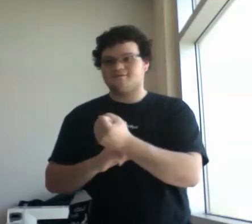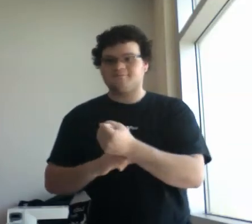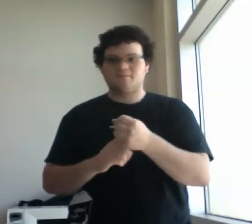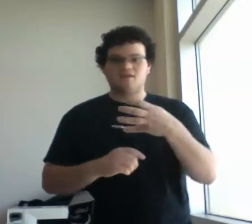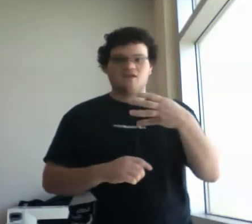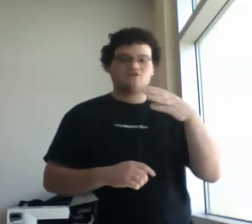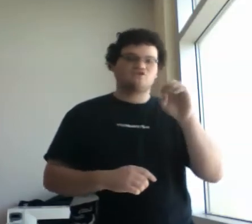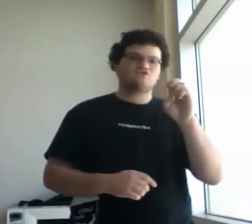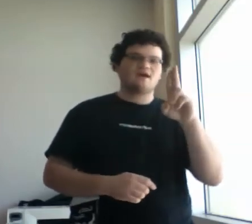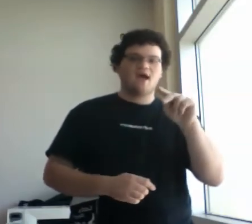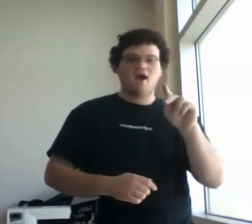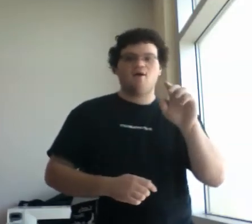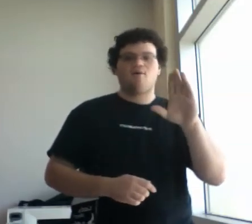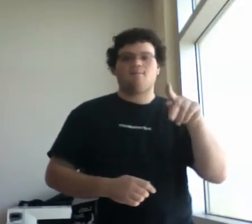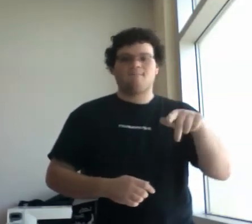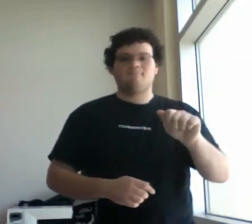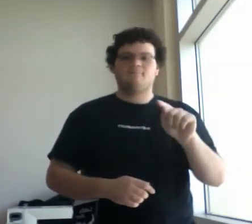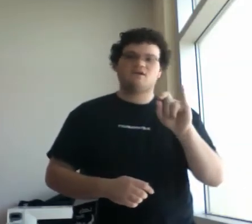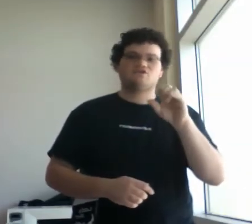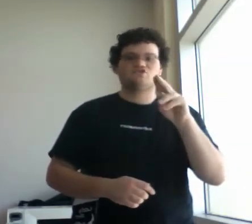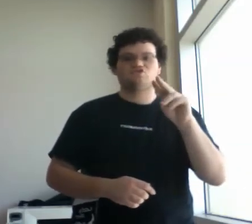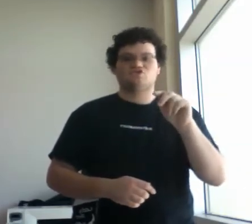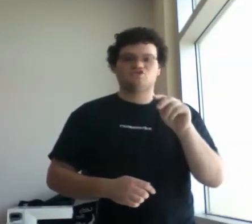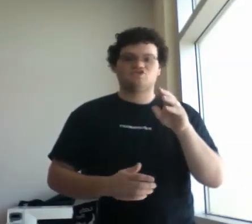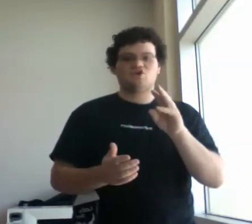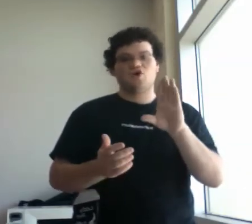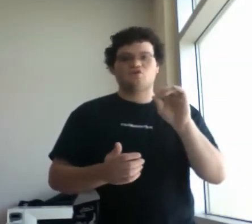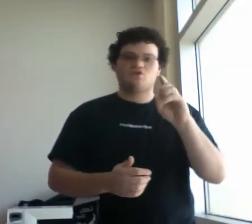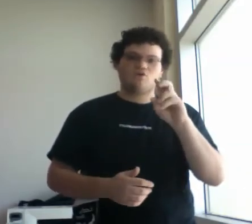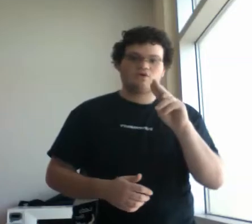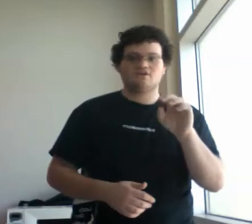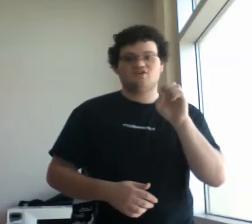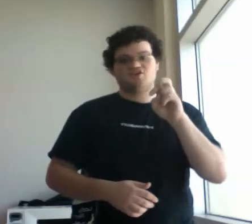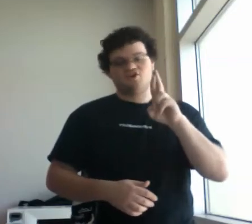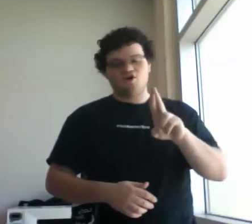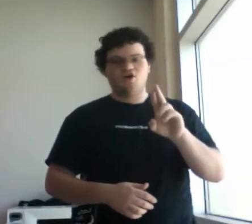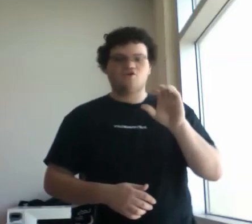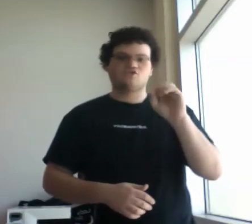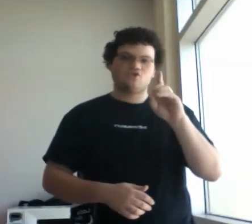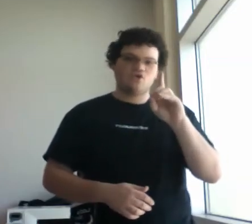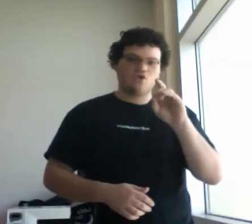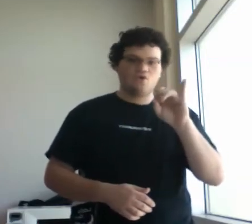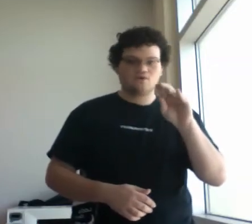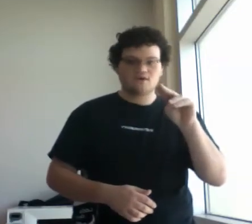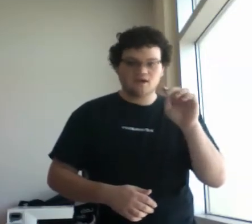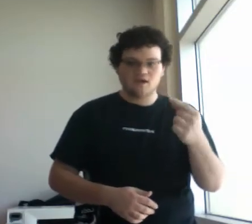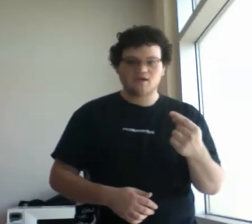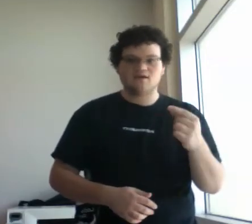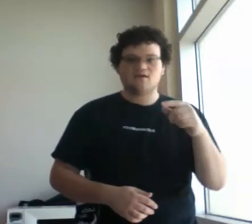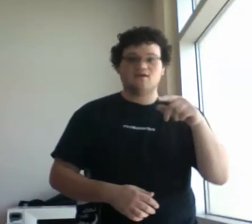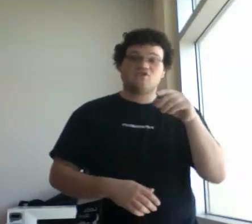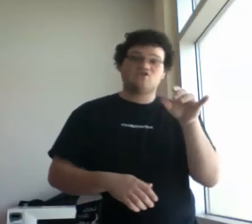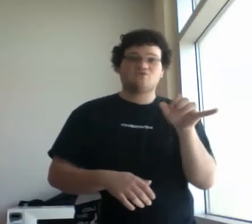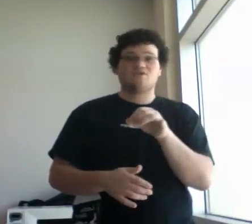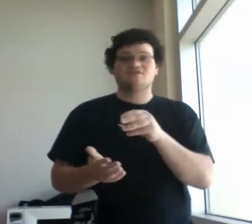coding, outpatient transfusion coding, ER coding, as well as physician-based coding.